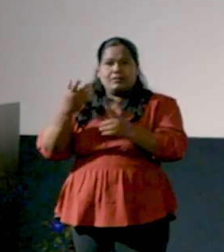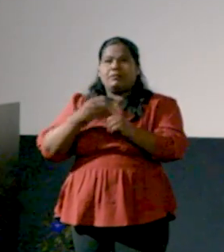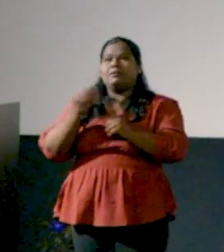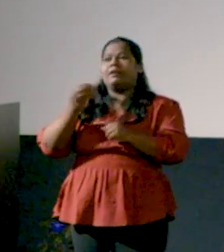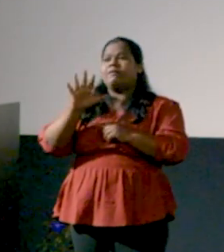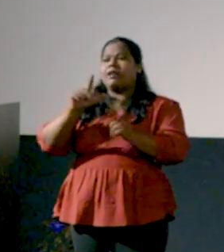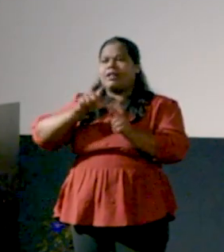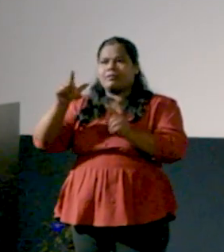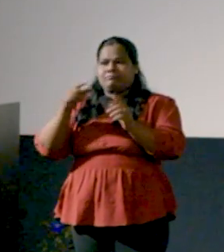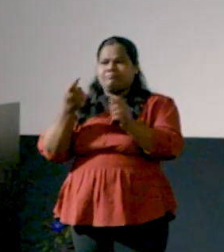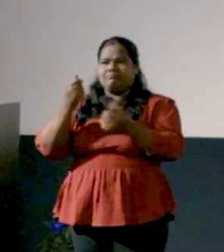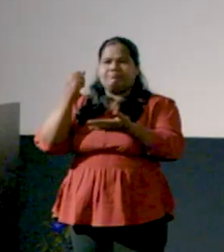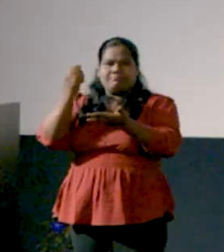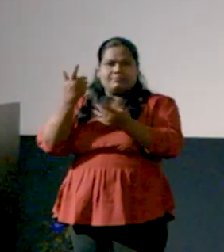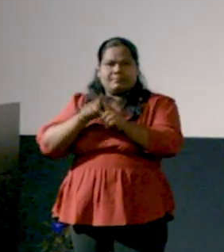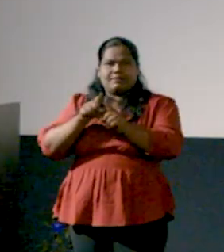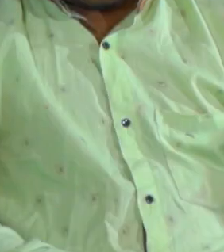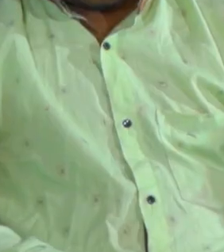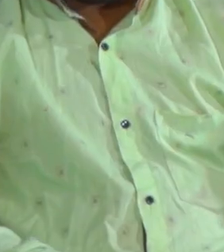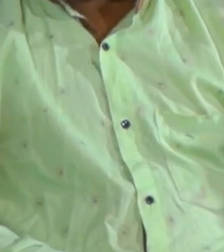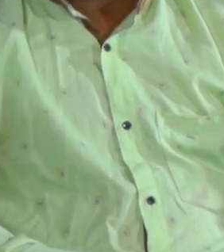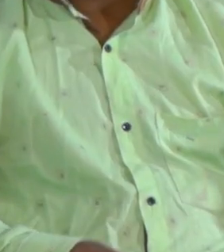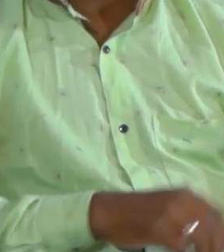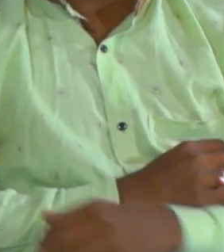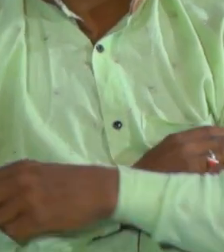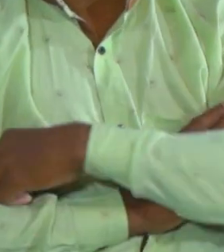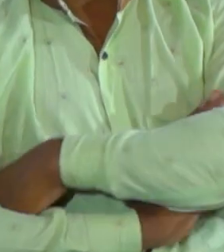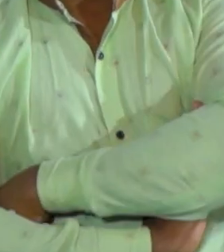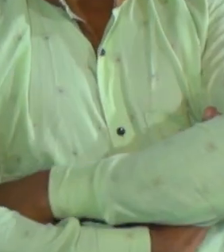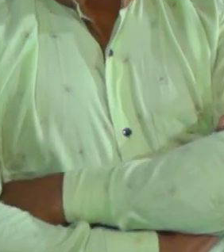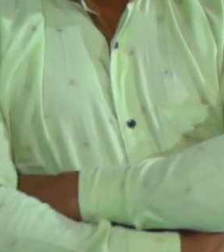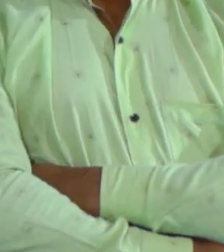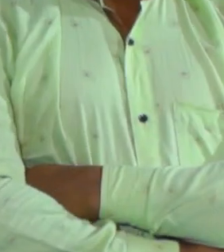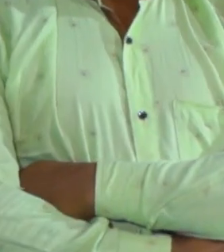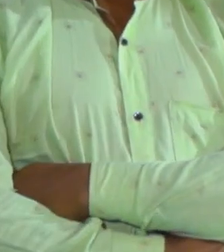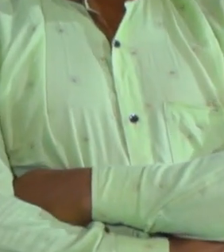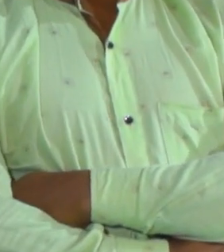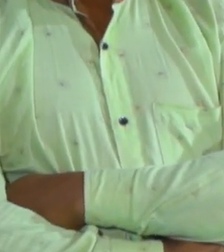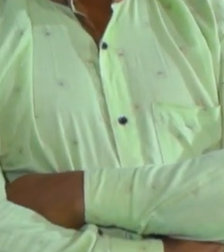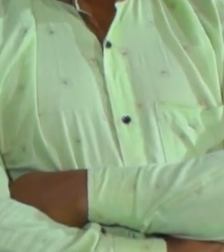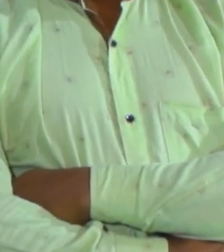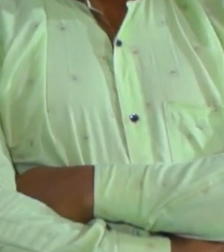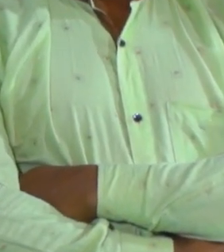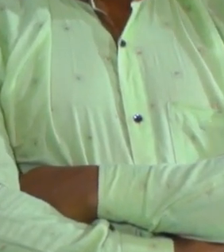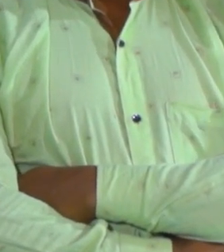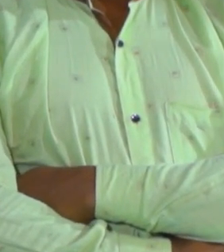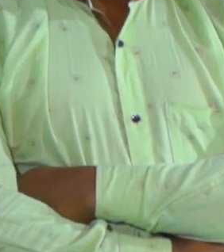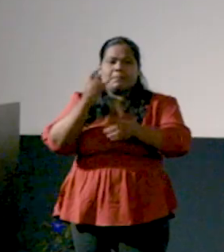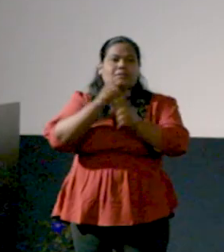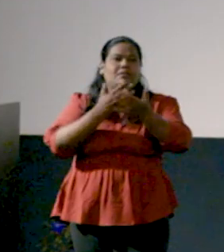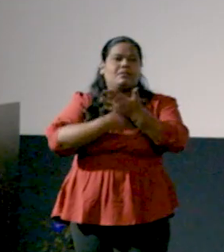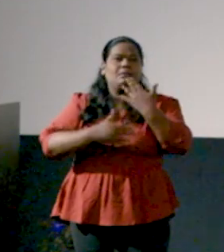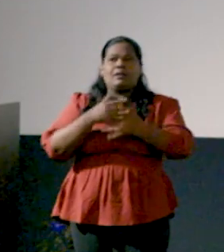up to 5 lakh rupees. There's no outreach, and it has not been used because the premiums are very high. Its affordability is a